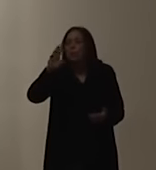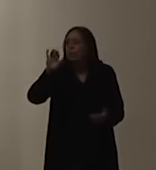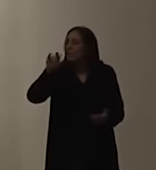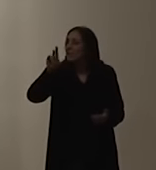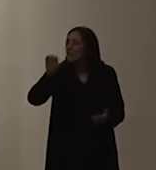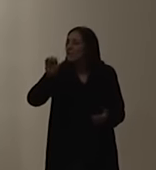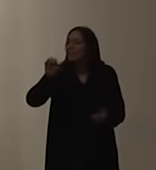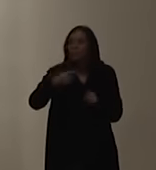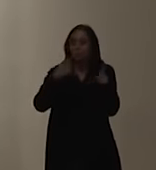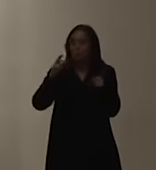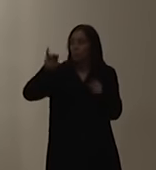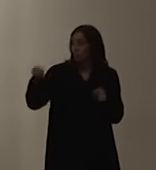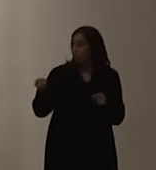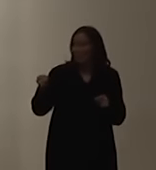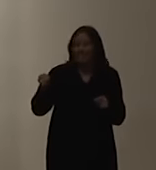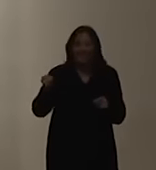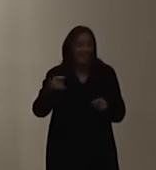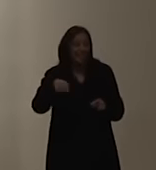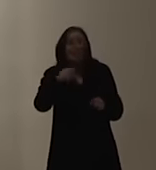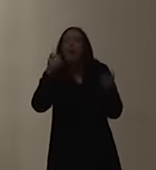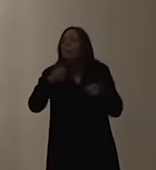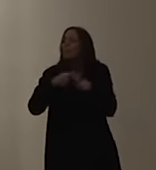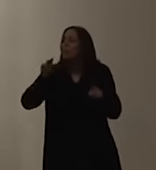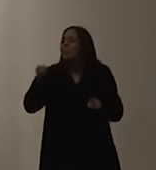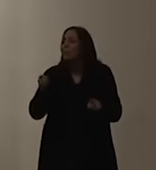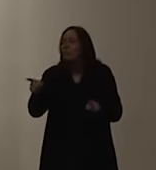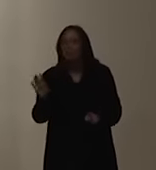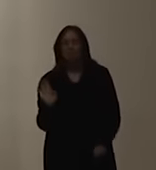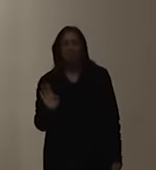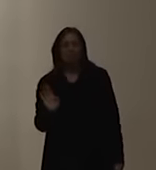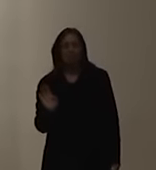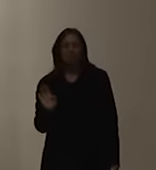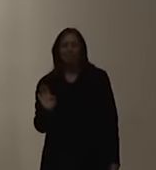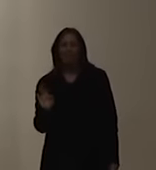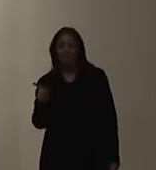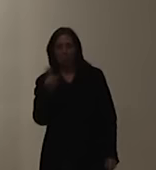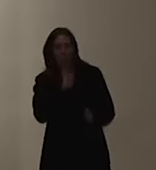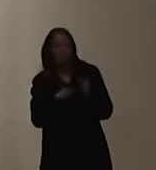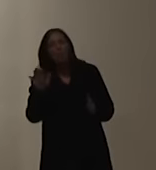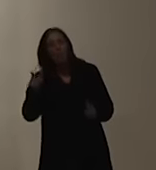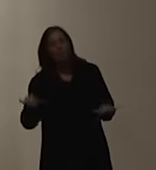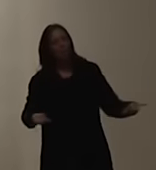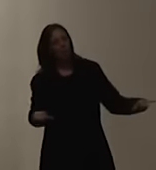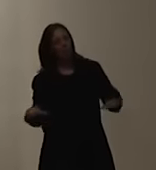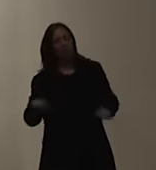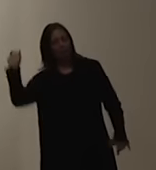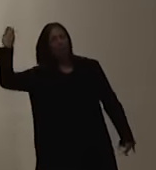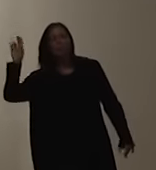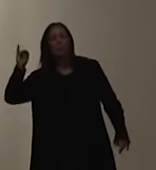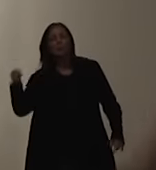Don't get too enthusiastic, because what I'm going to say is not going to reflect well on your state.